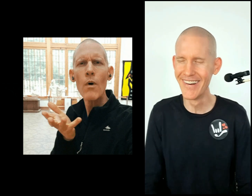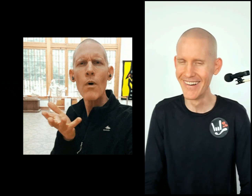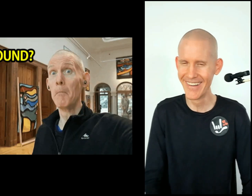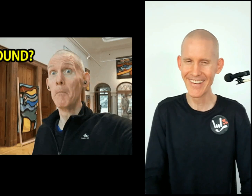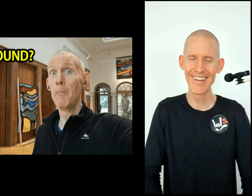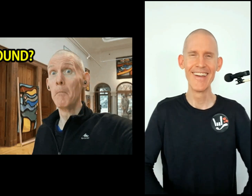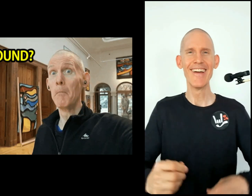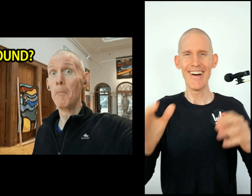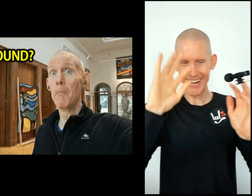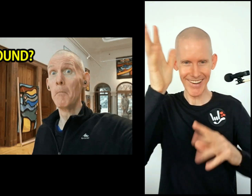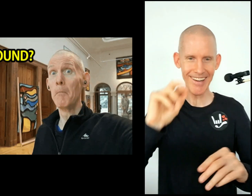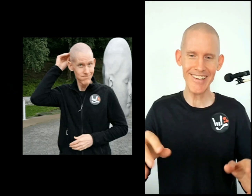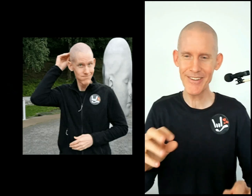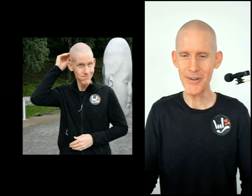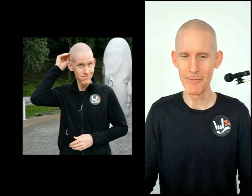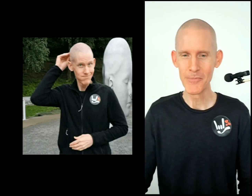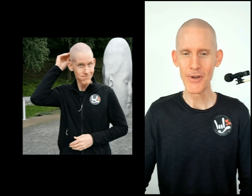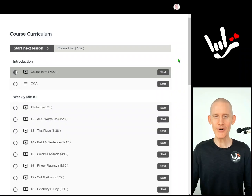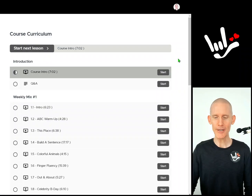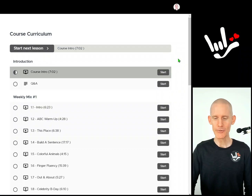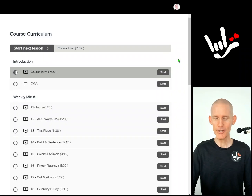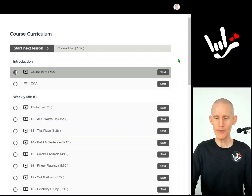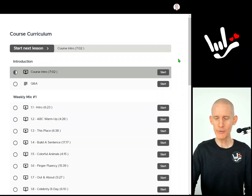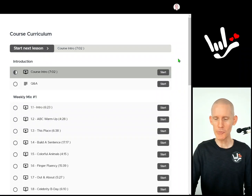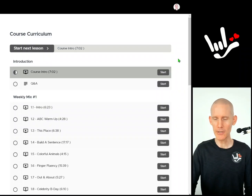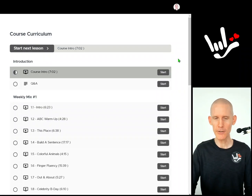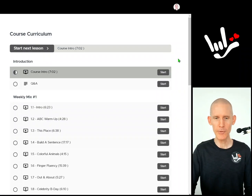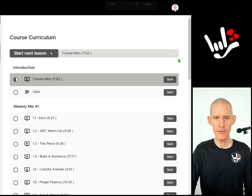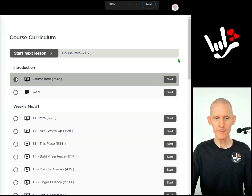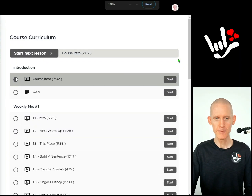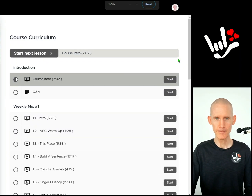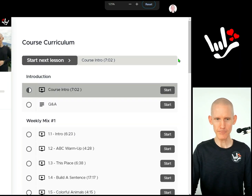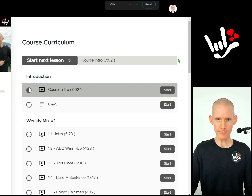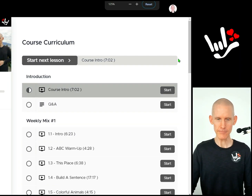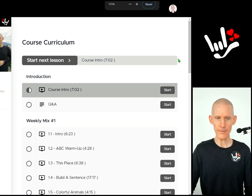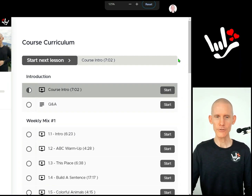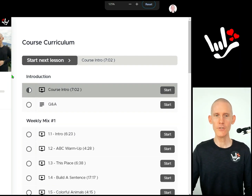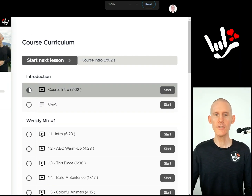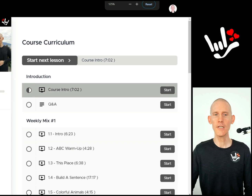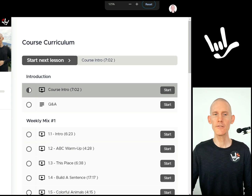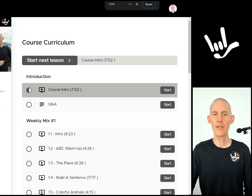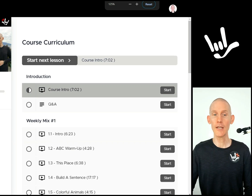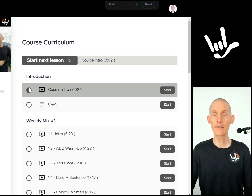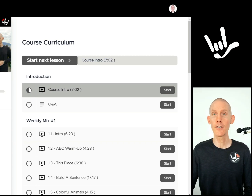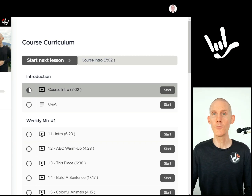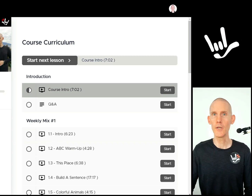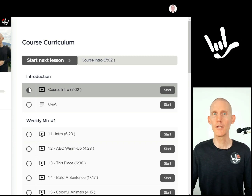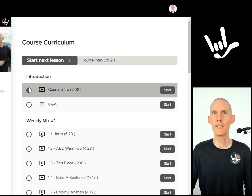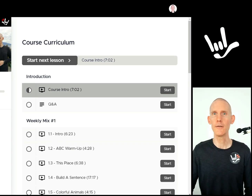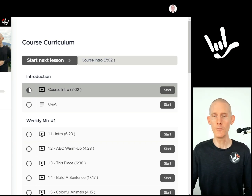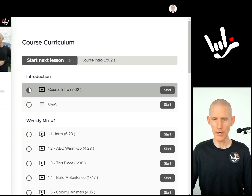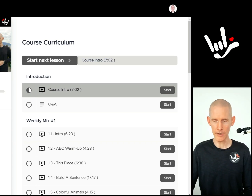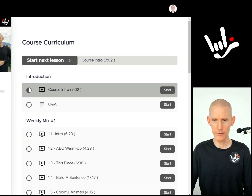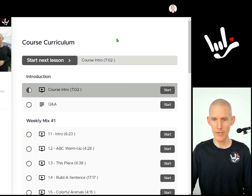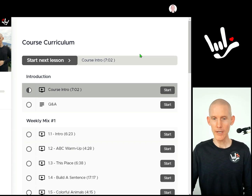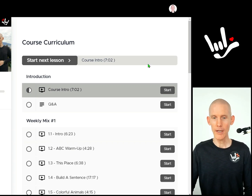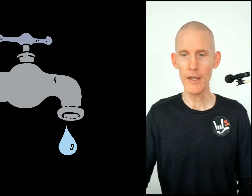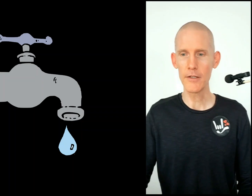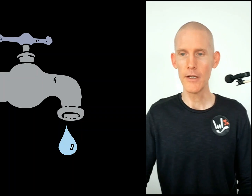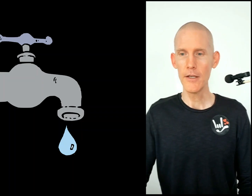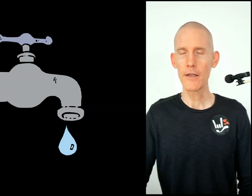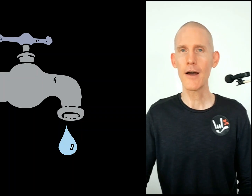"Hello." Okay, either way. Okay, let me zoom in a little bit. So this is the ASL Weekly